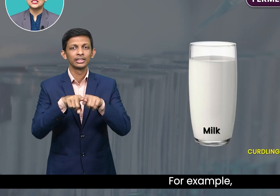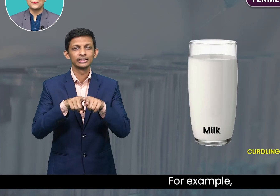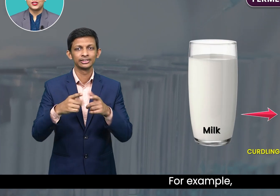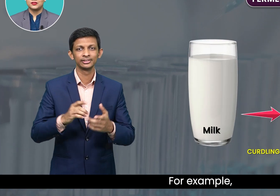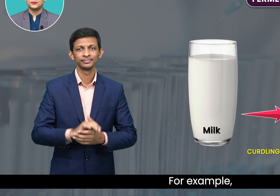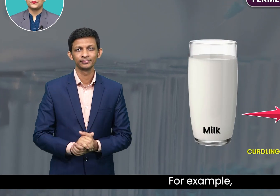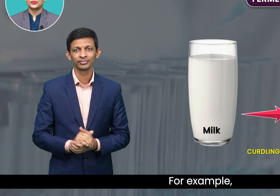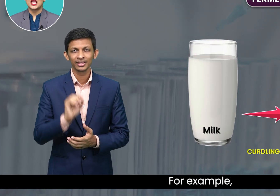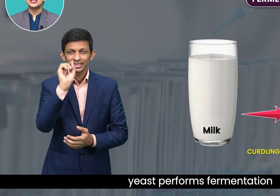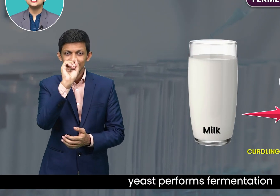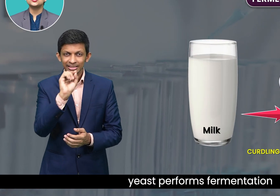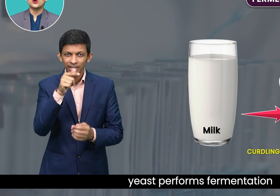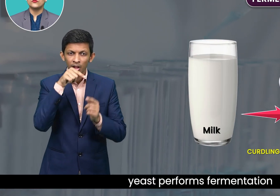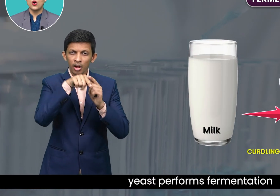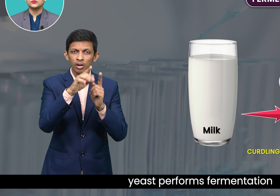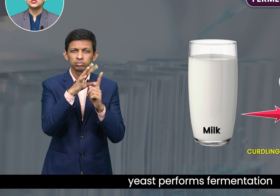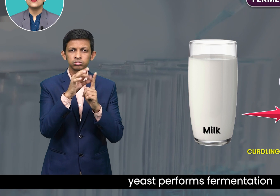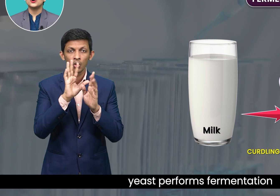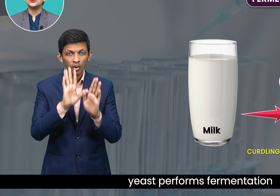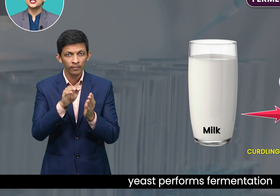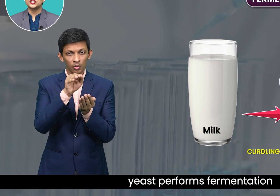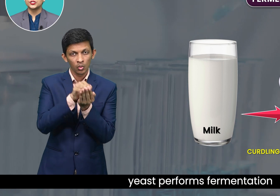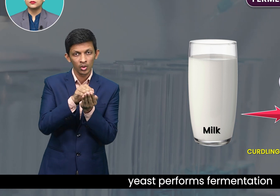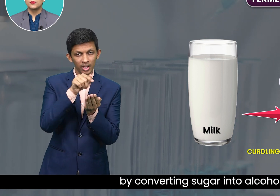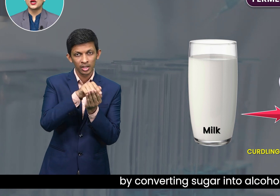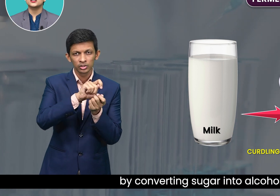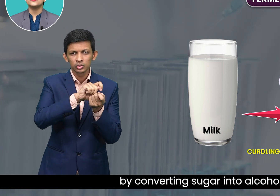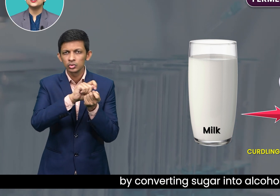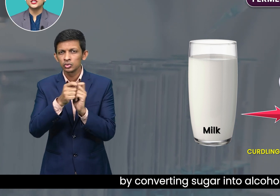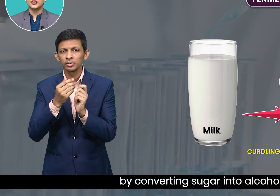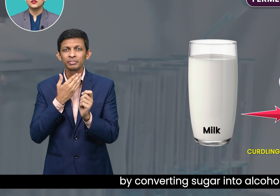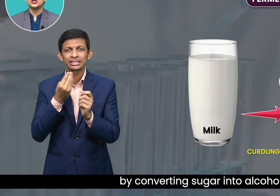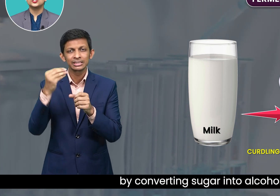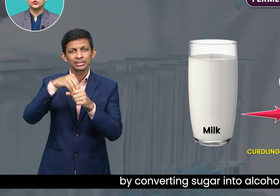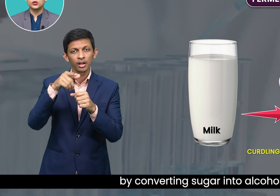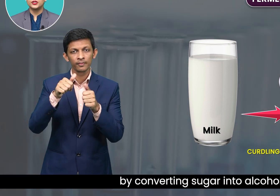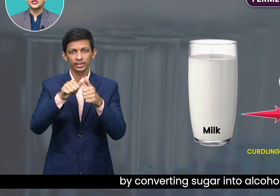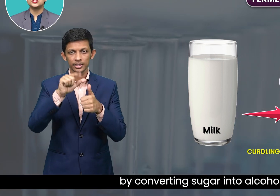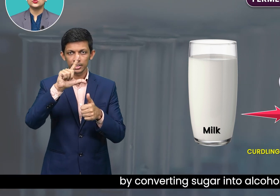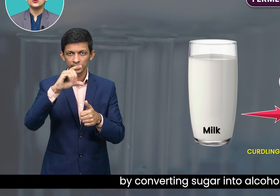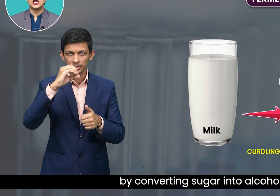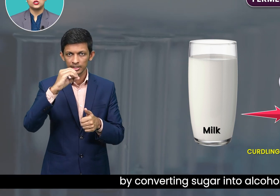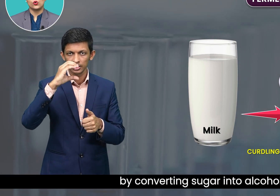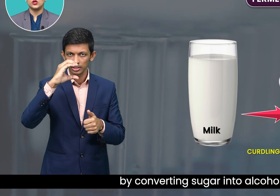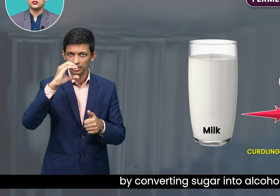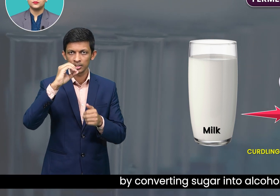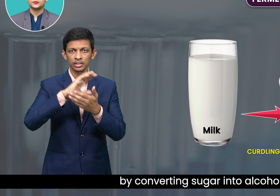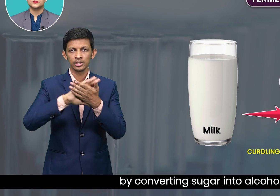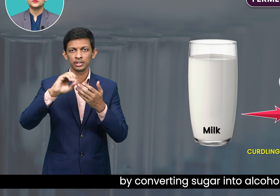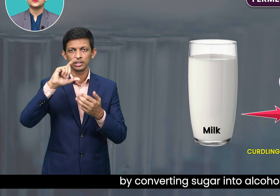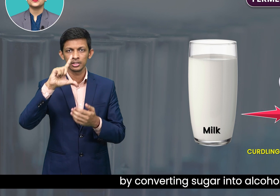For example, yeast performs fermentation by converting sugar into